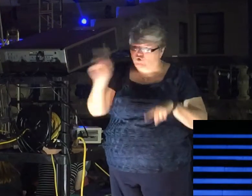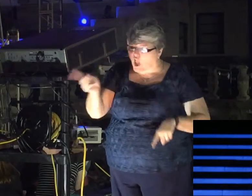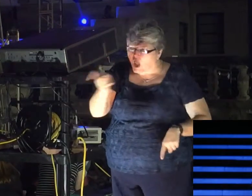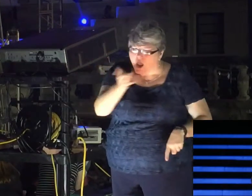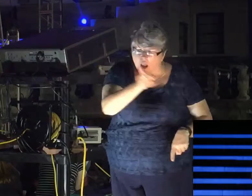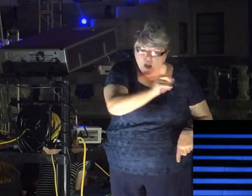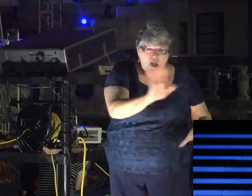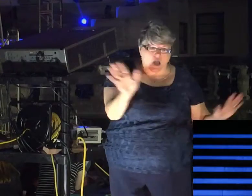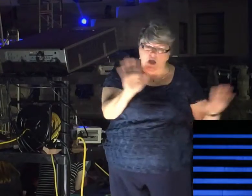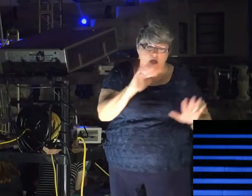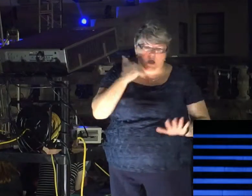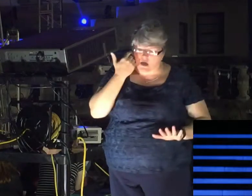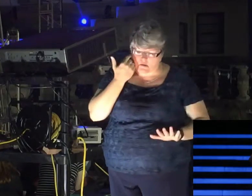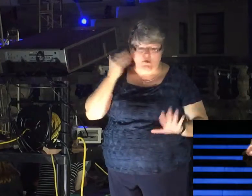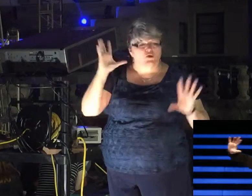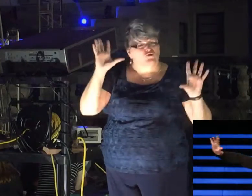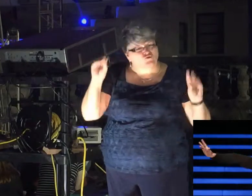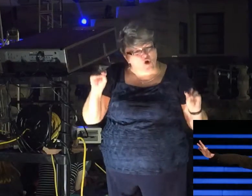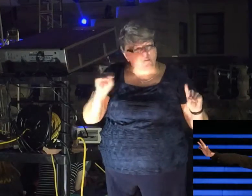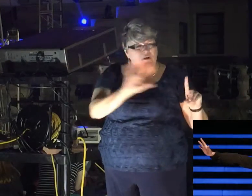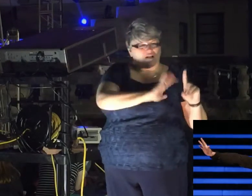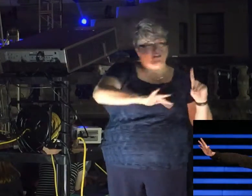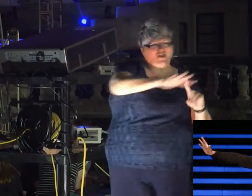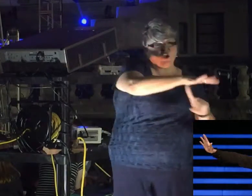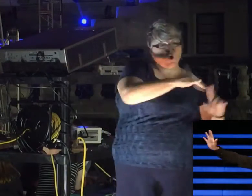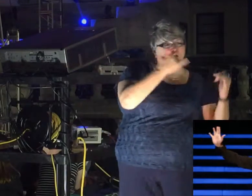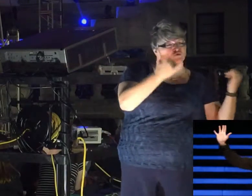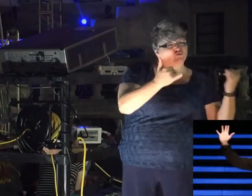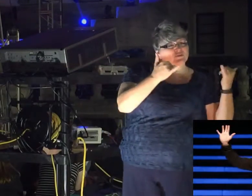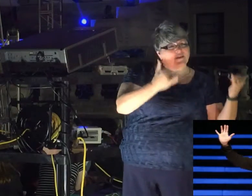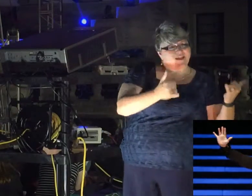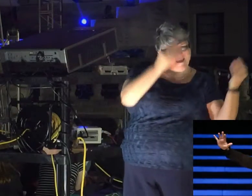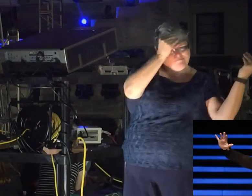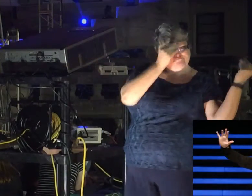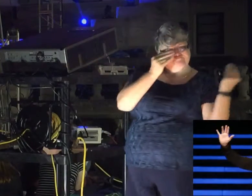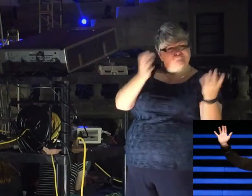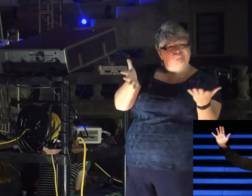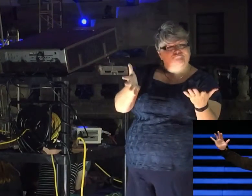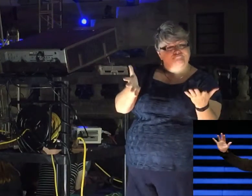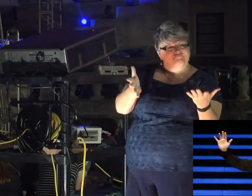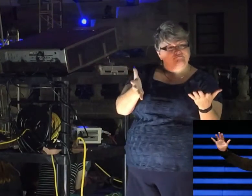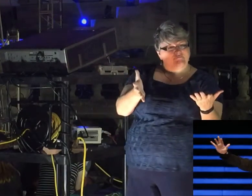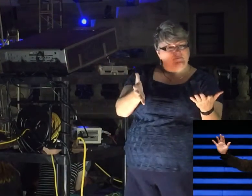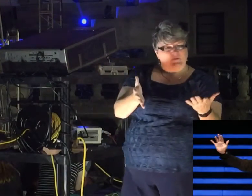shame, because there's a voice in the culture today that says